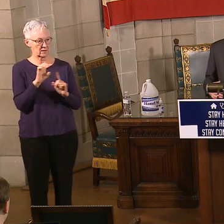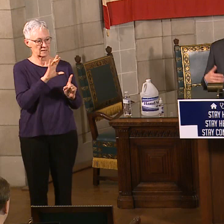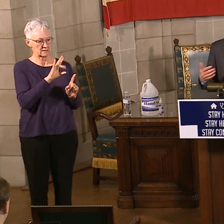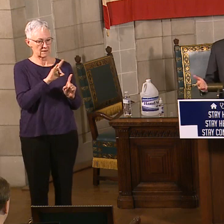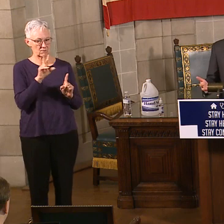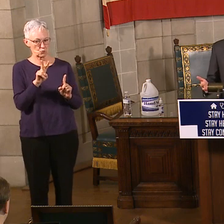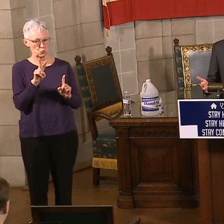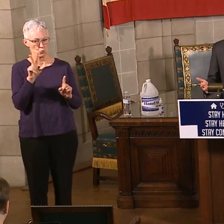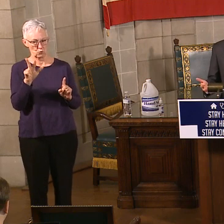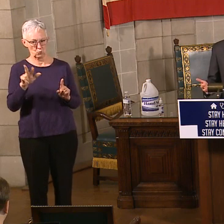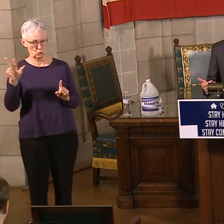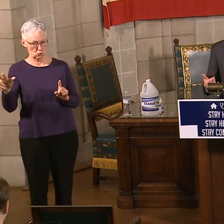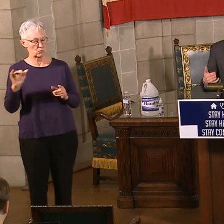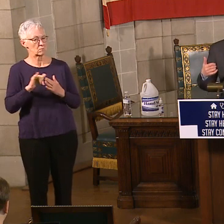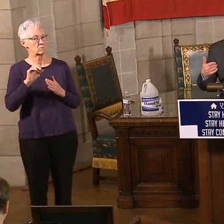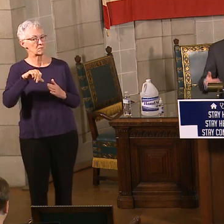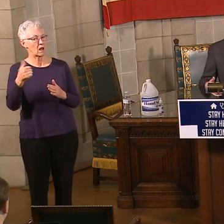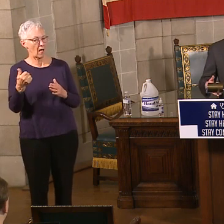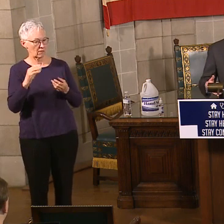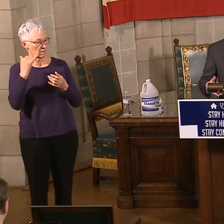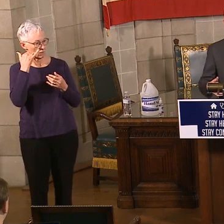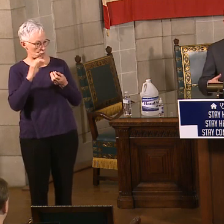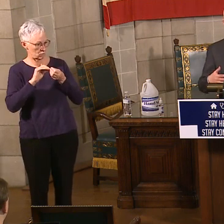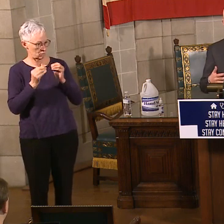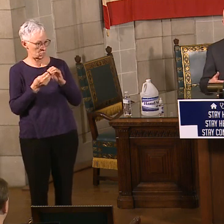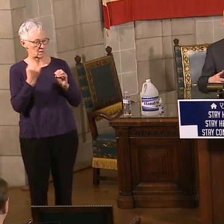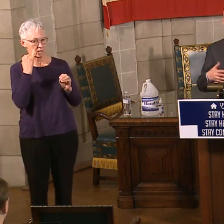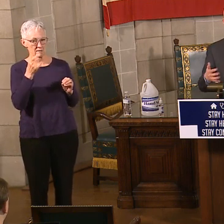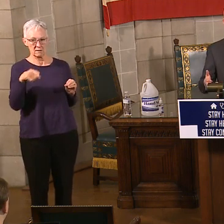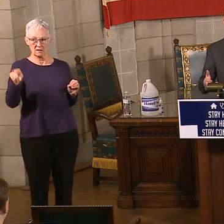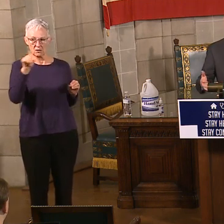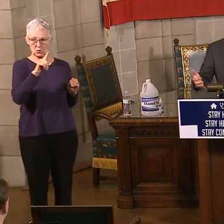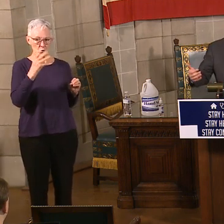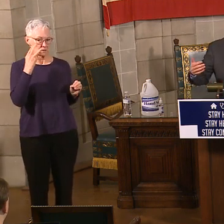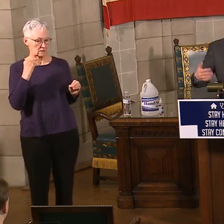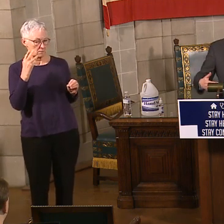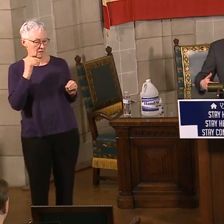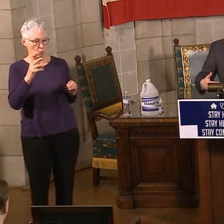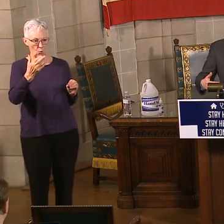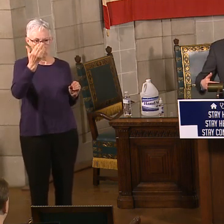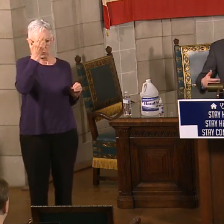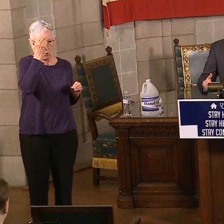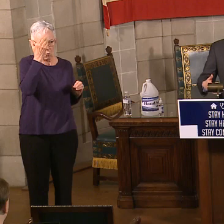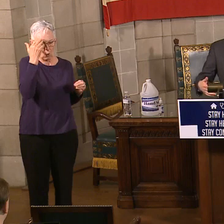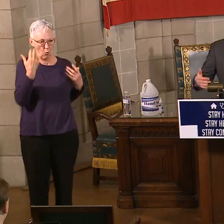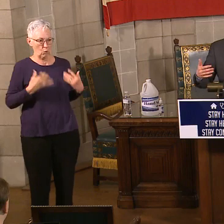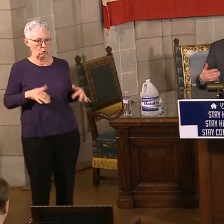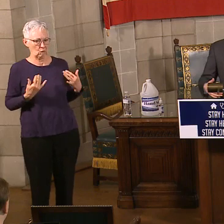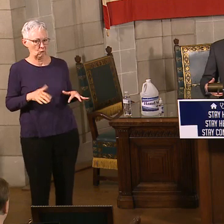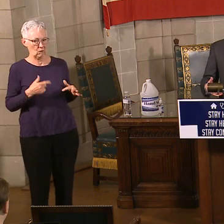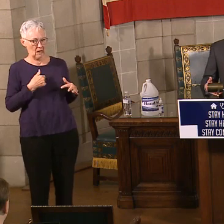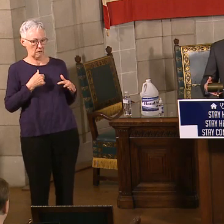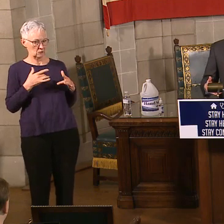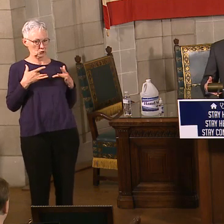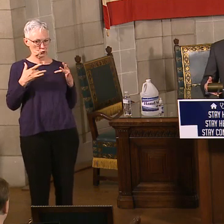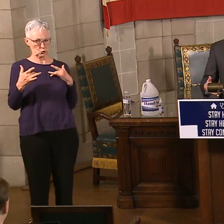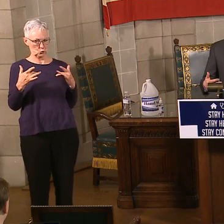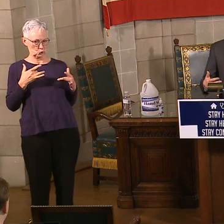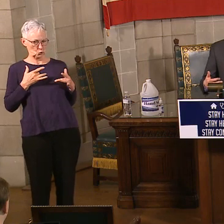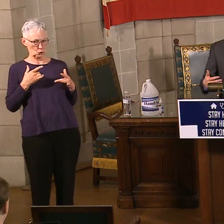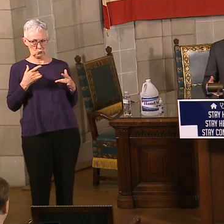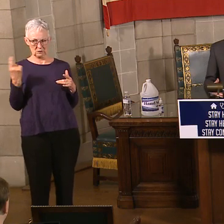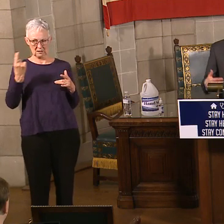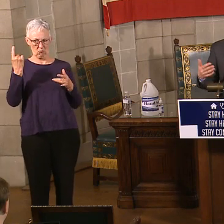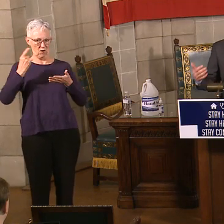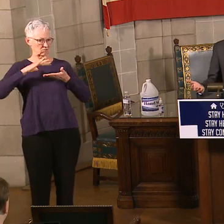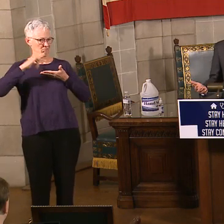1-800-799-7233 is another resource to be able, if you have somebody that you know of or you yourself are concerned about being a victim of